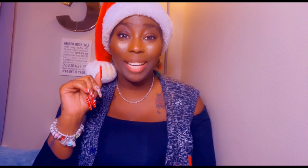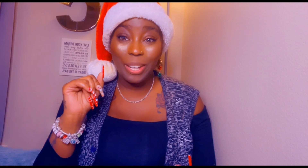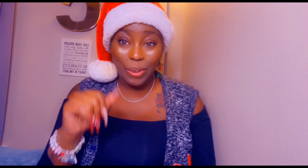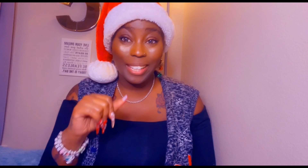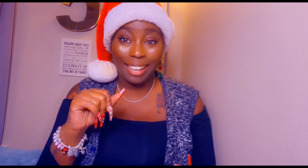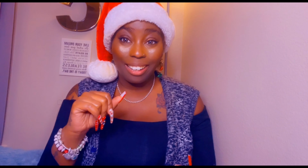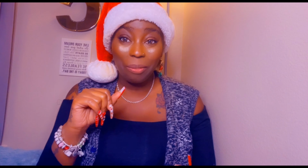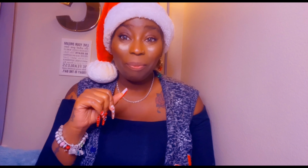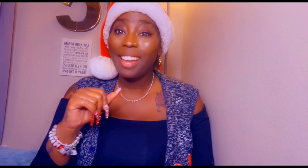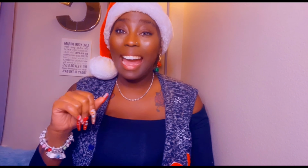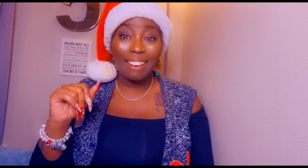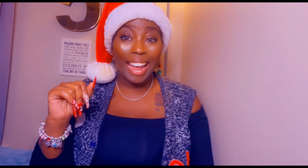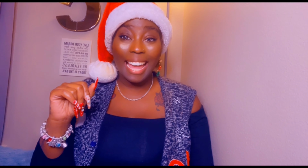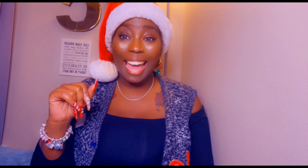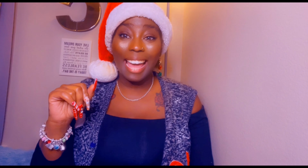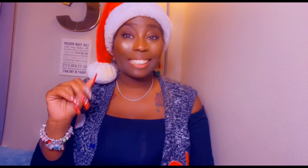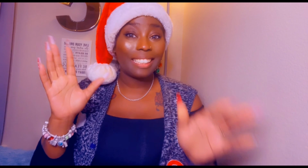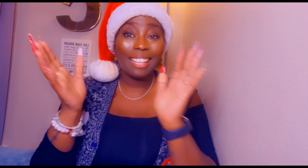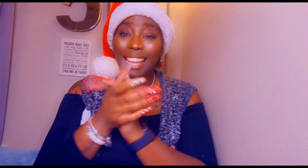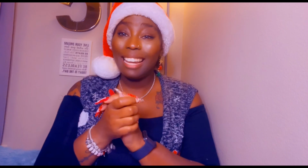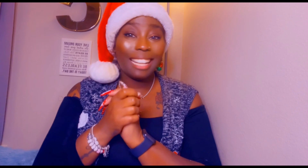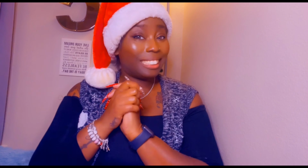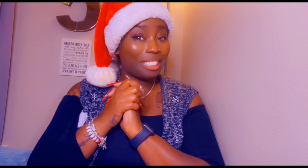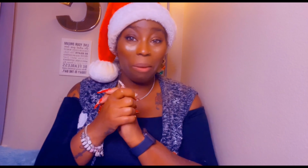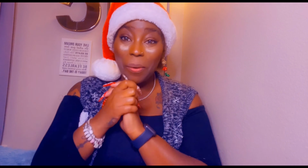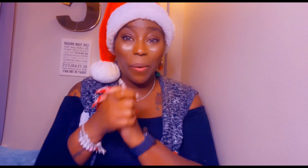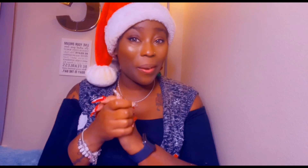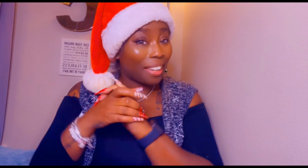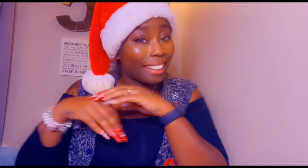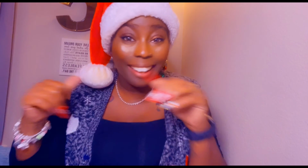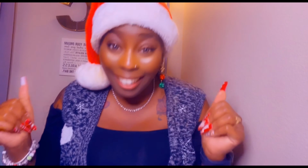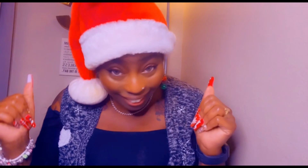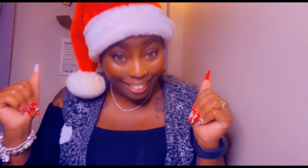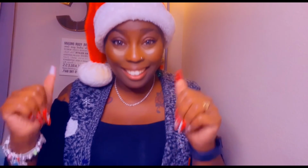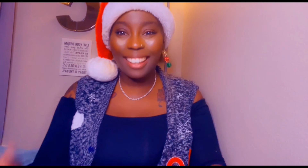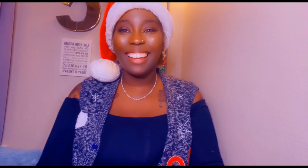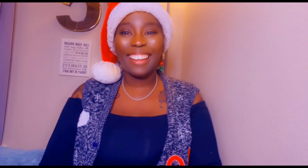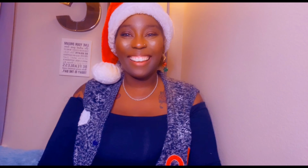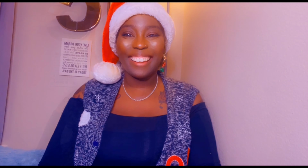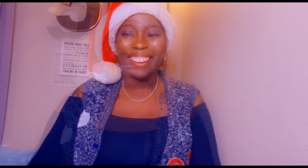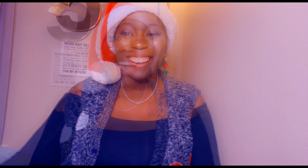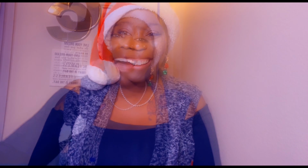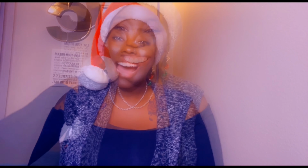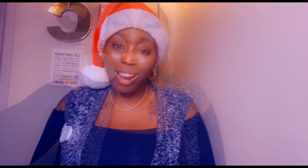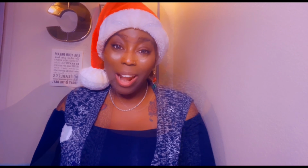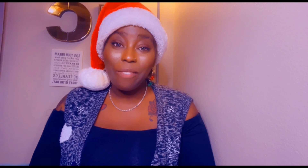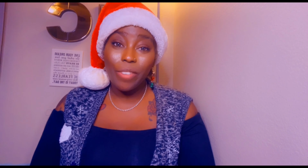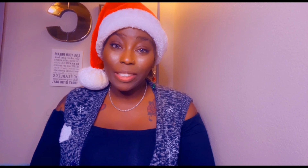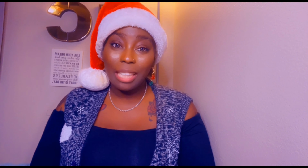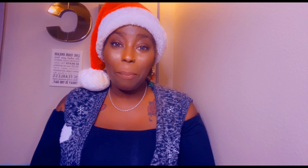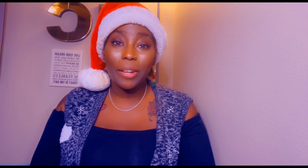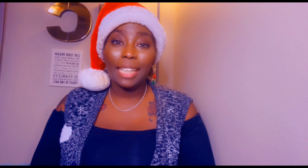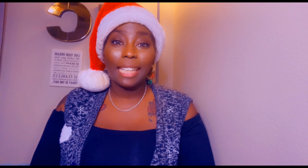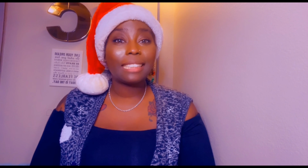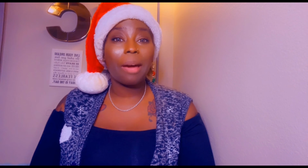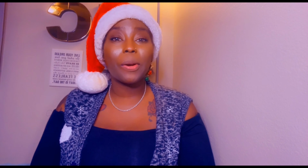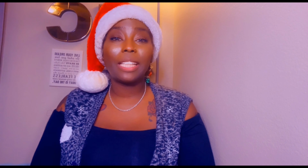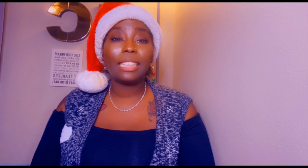New Year. Alright guys, let's jump on in it. Alright, first up on the list, I'm going to teach you